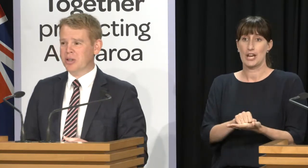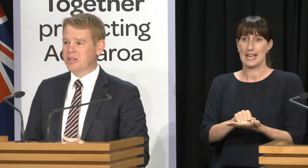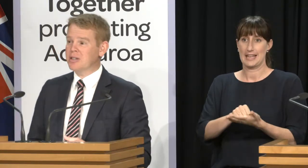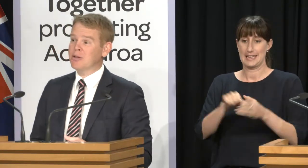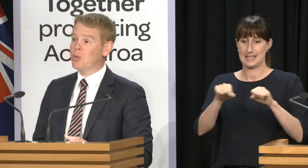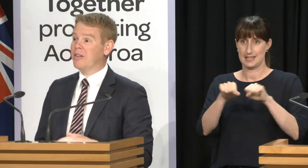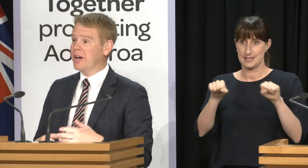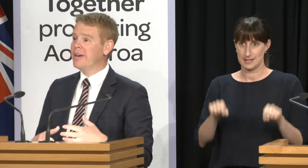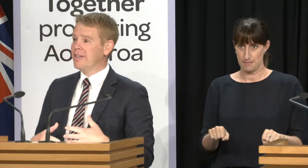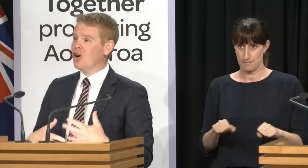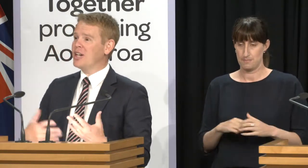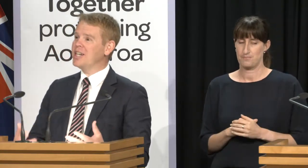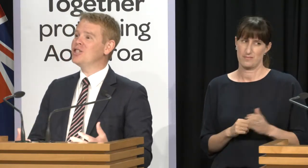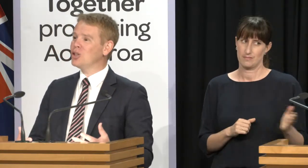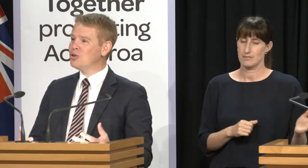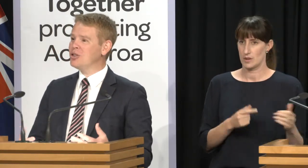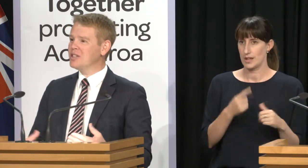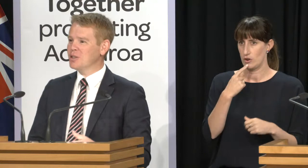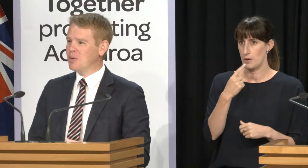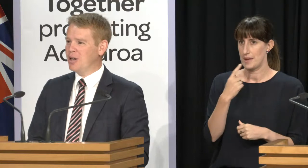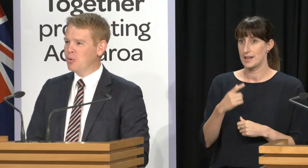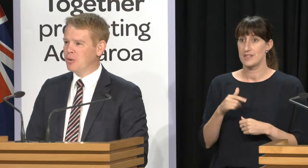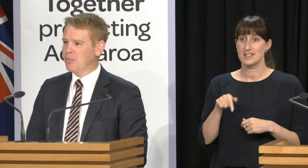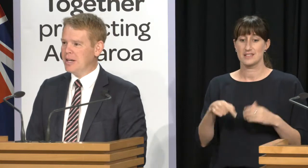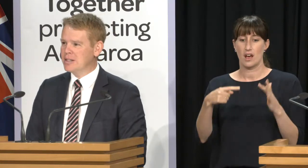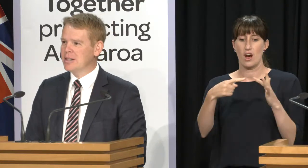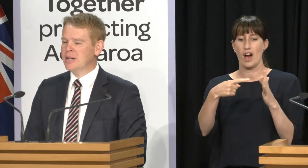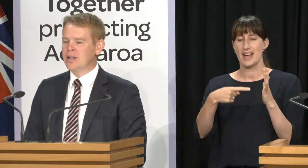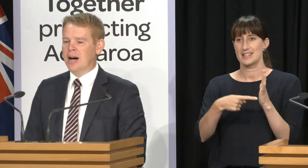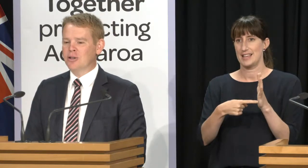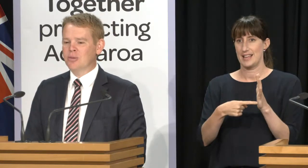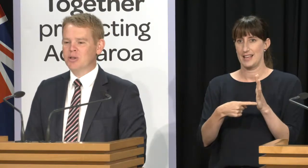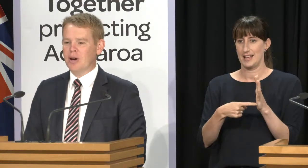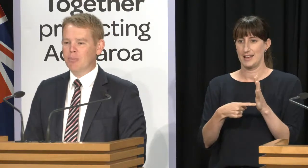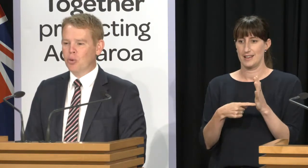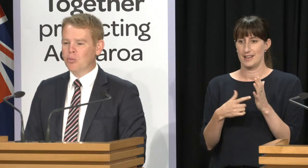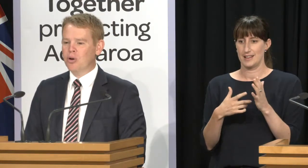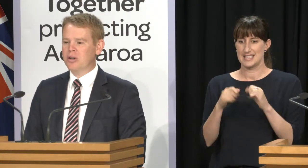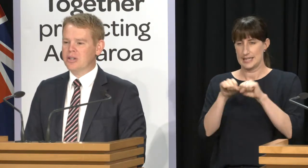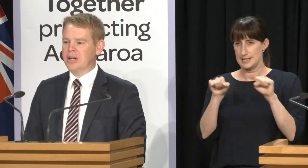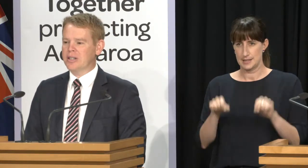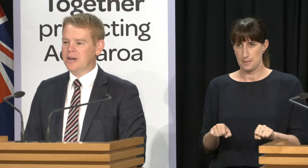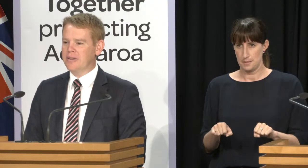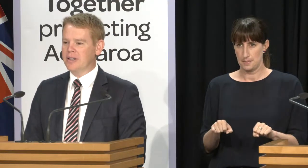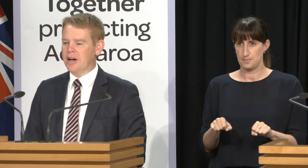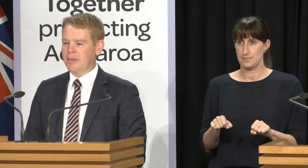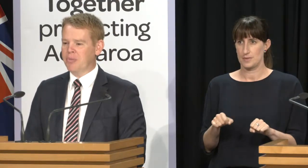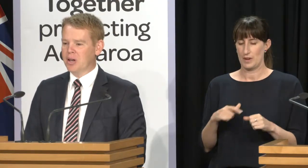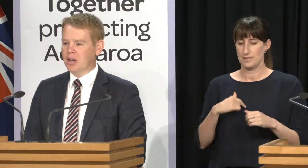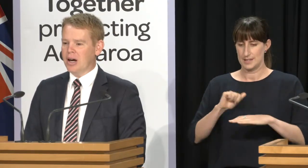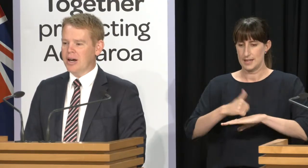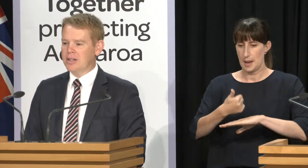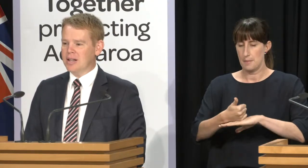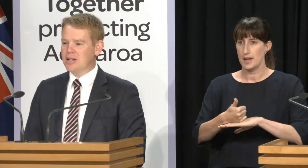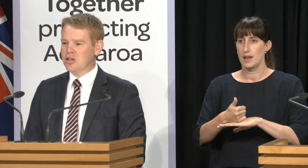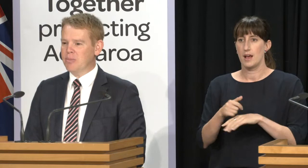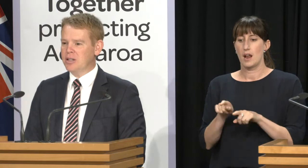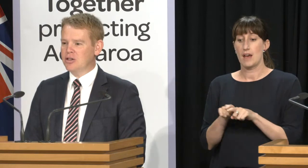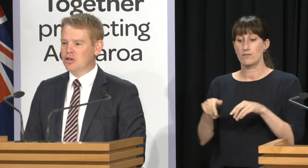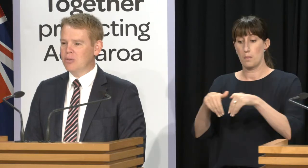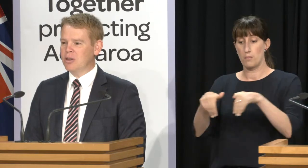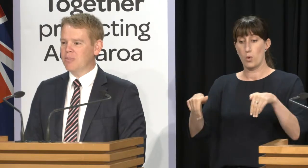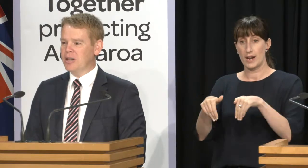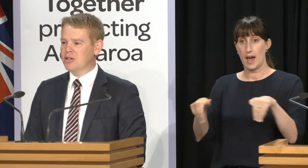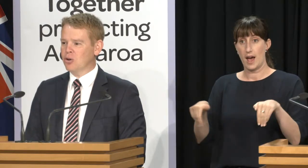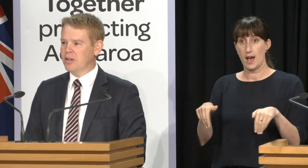on the booking system. It's one of the IT solutions that's being put in place. In terms of our border workers, I can say that it's largely